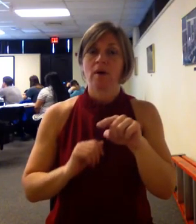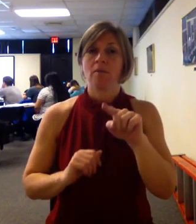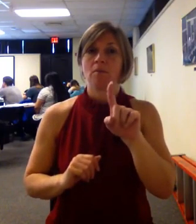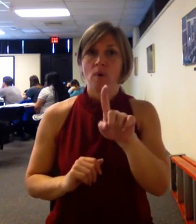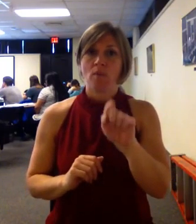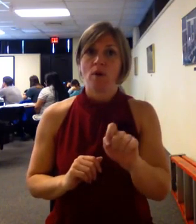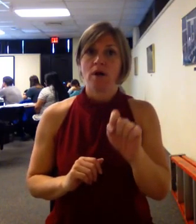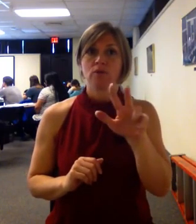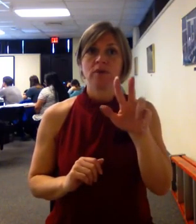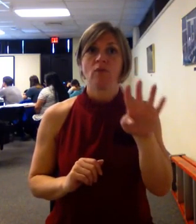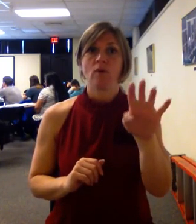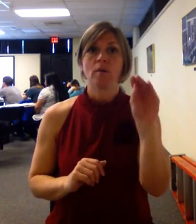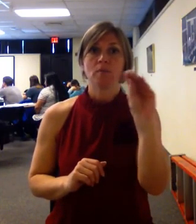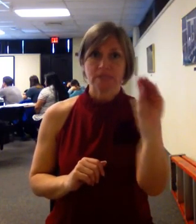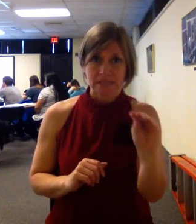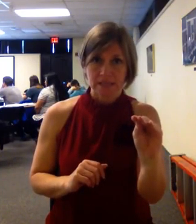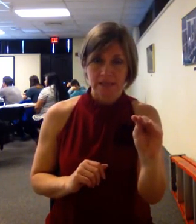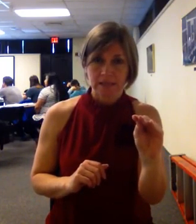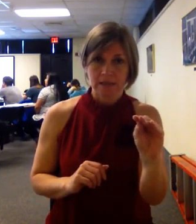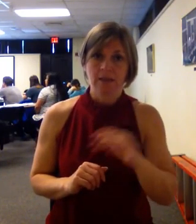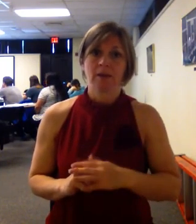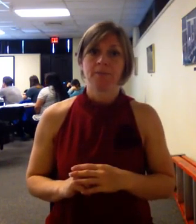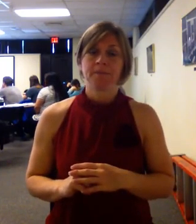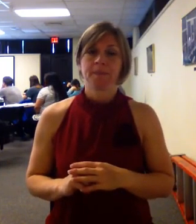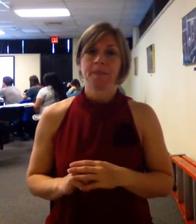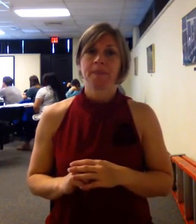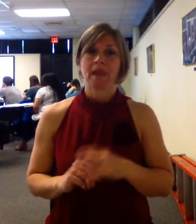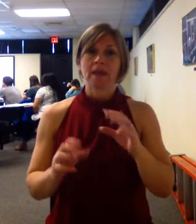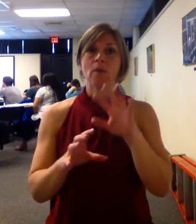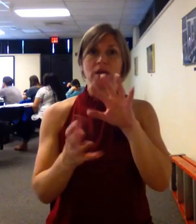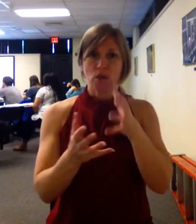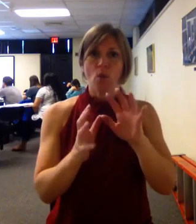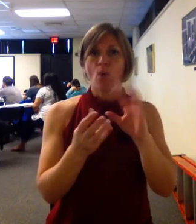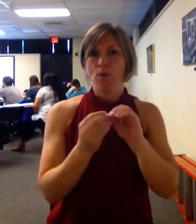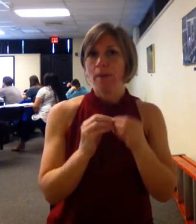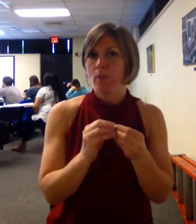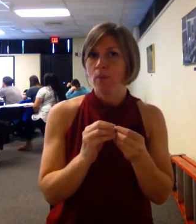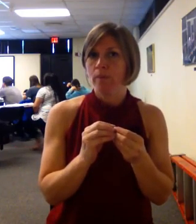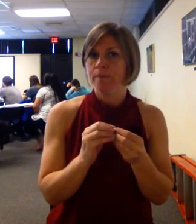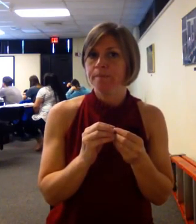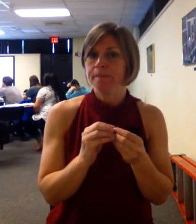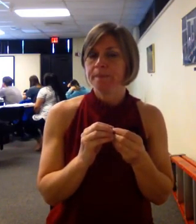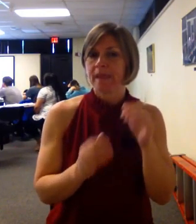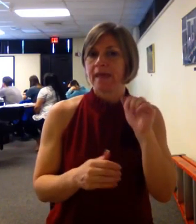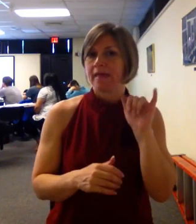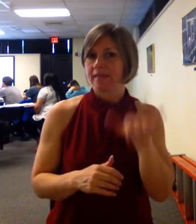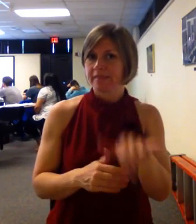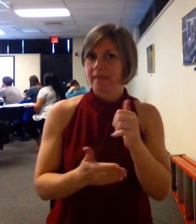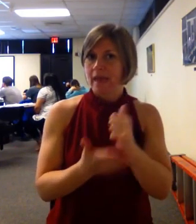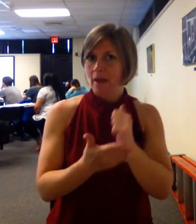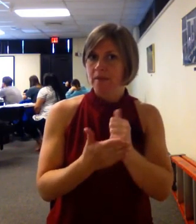And again, I like to have my percentage returns in the whole number form because what happens then is that becomes the IY that you put in your